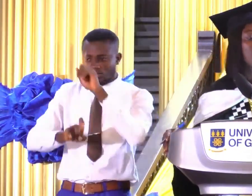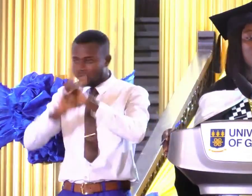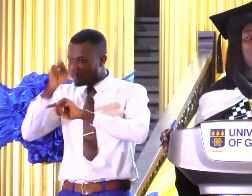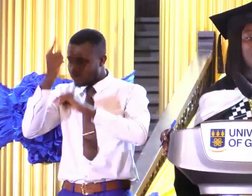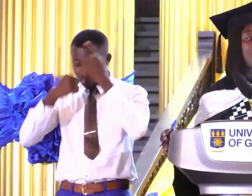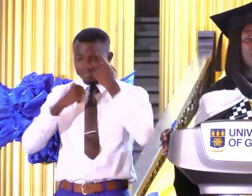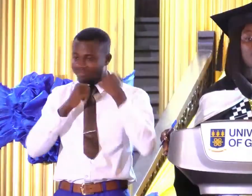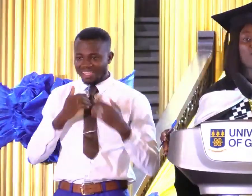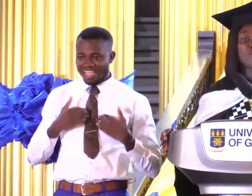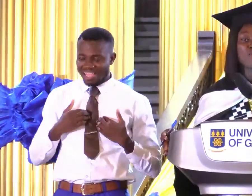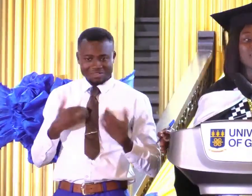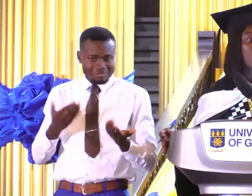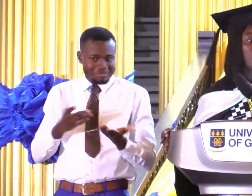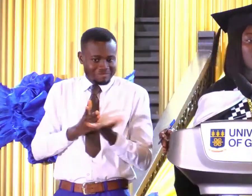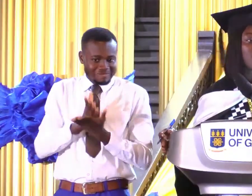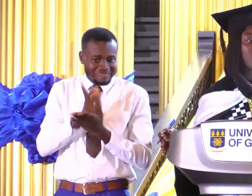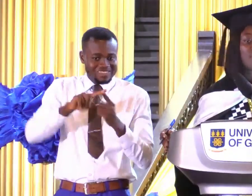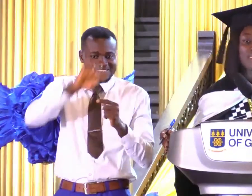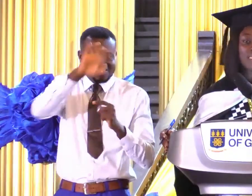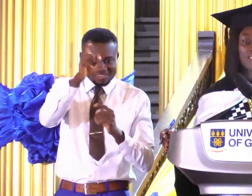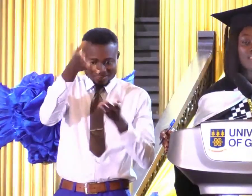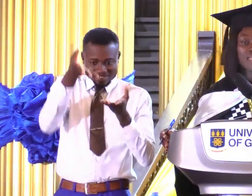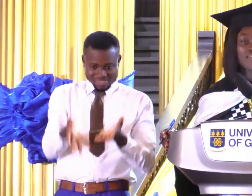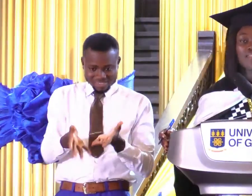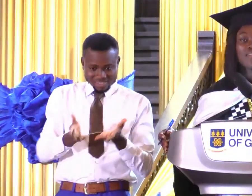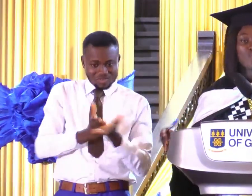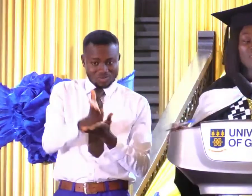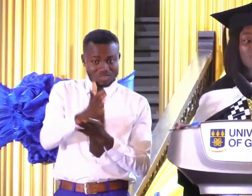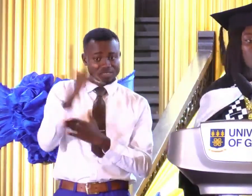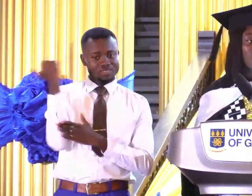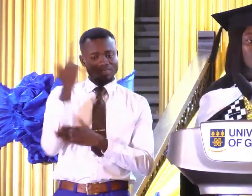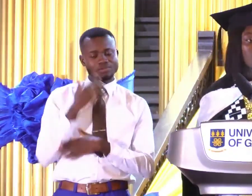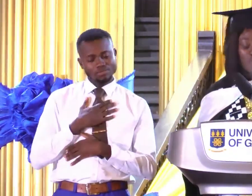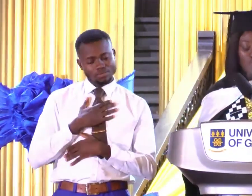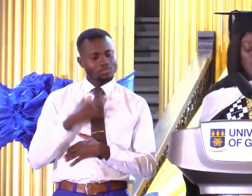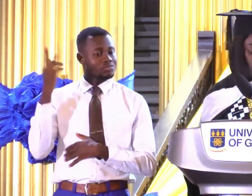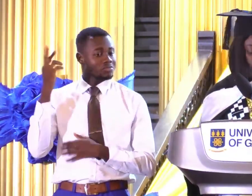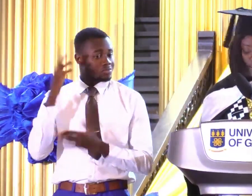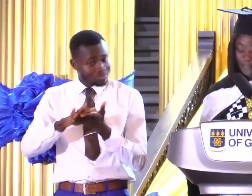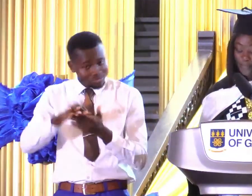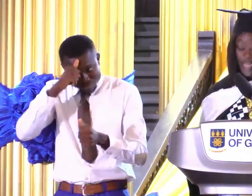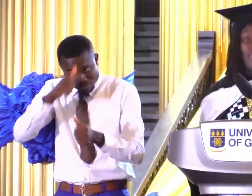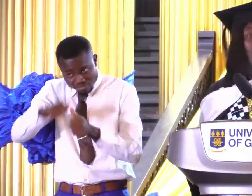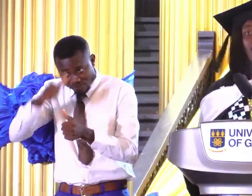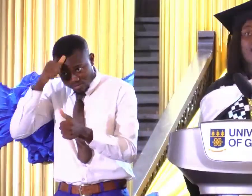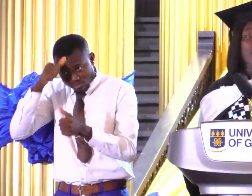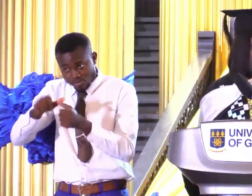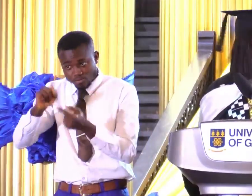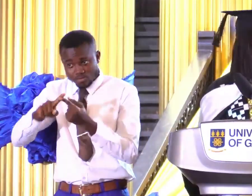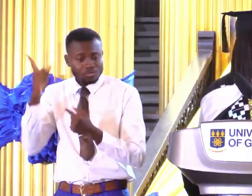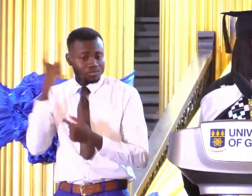the platform to ask questions during the lecture. So please remember to tune in.